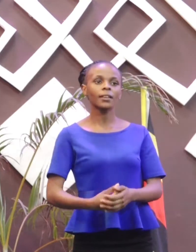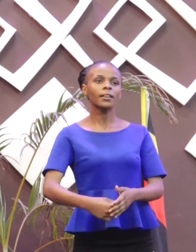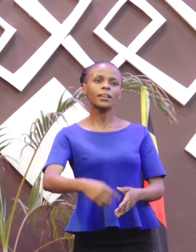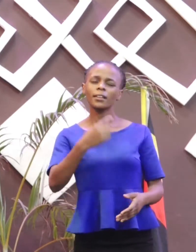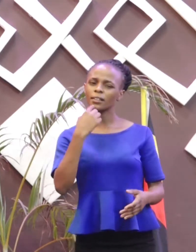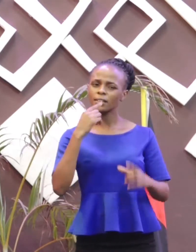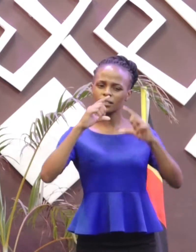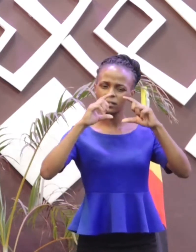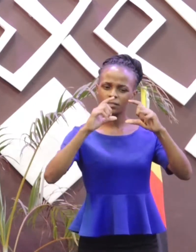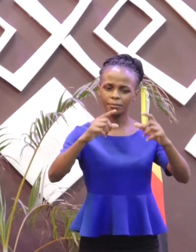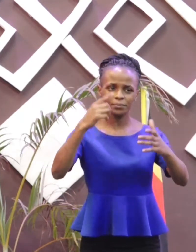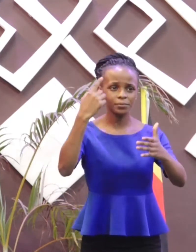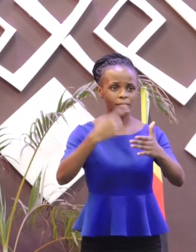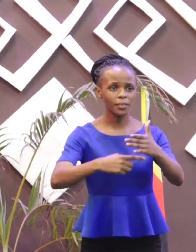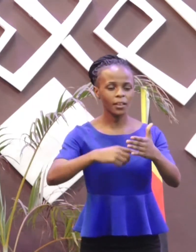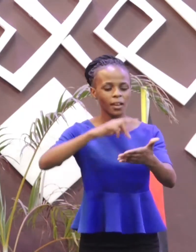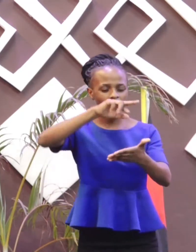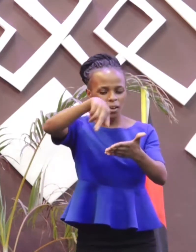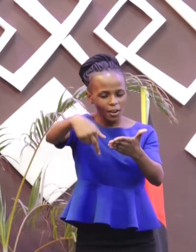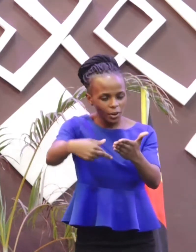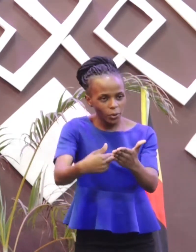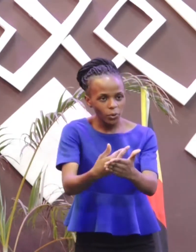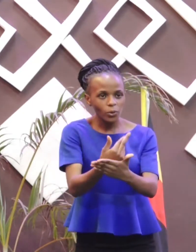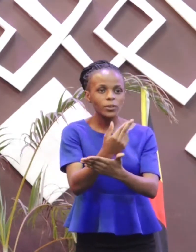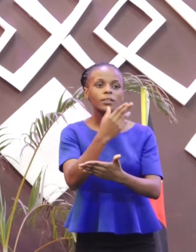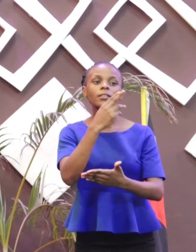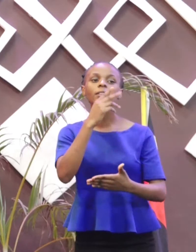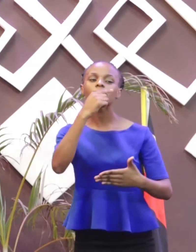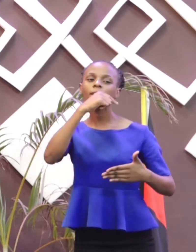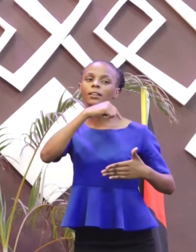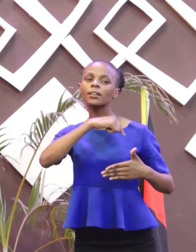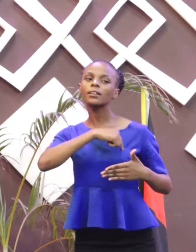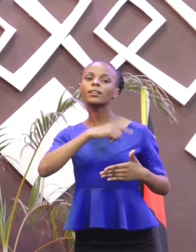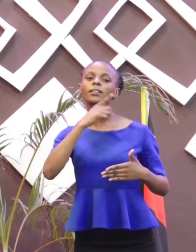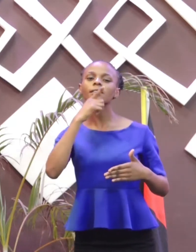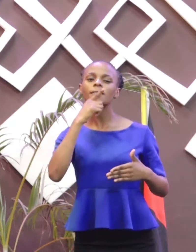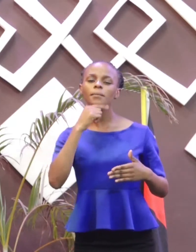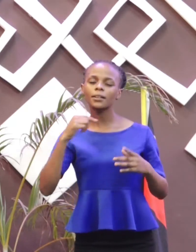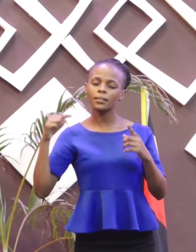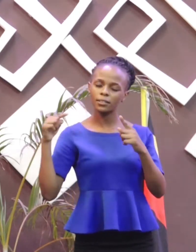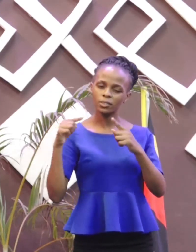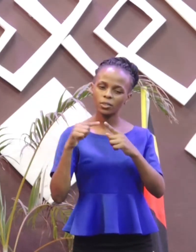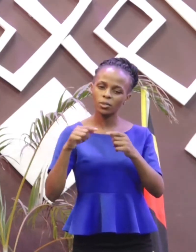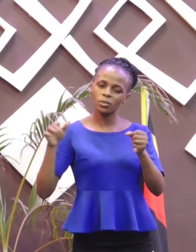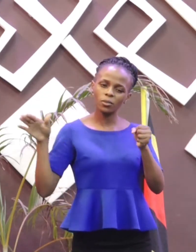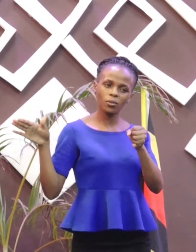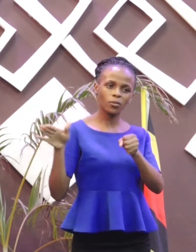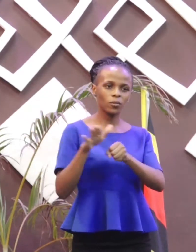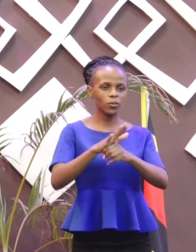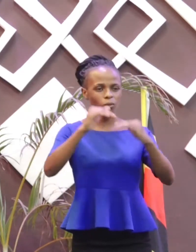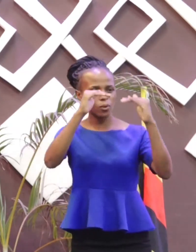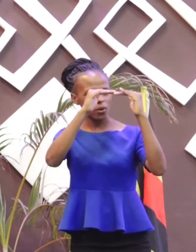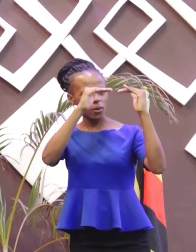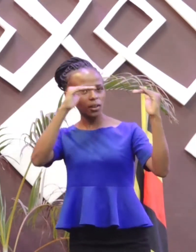kustatinga nti a renewed man, a renewed inner man to the full stature of Christ.